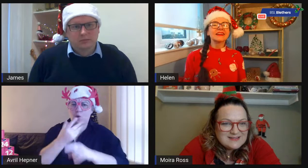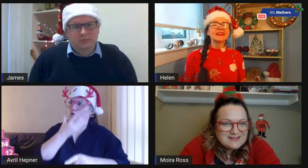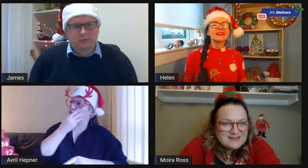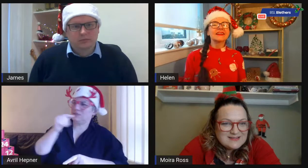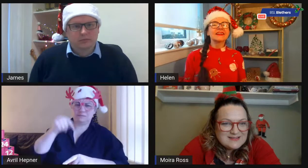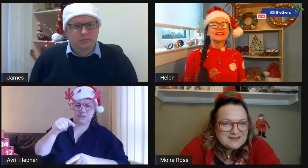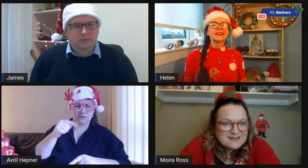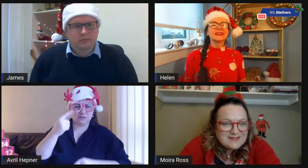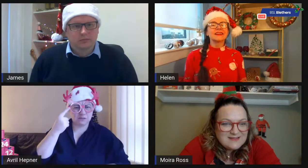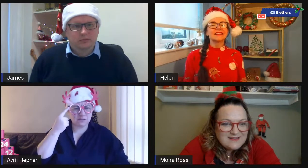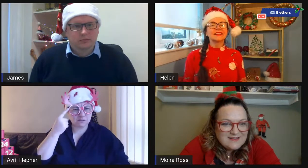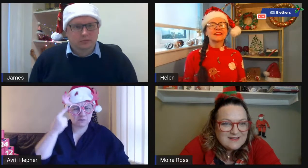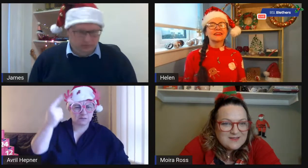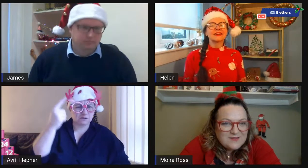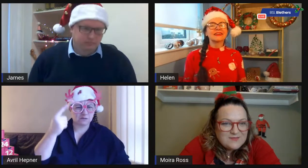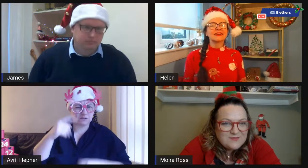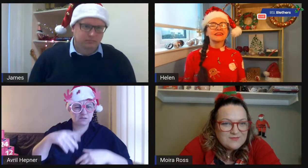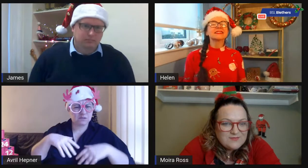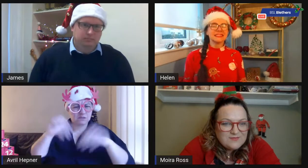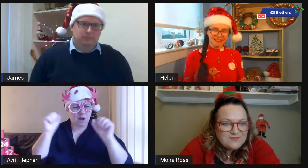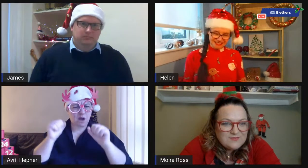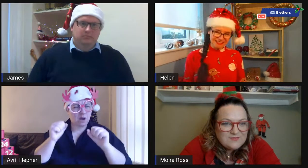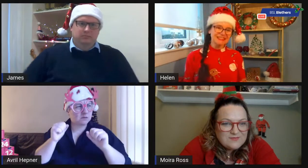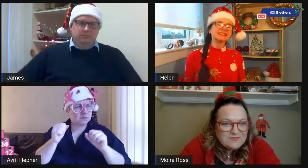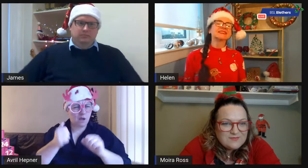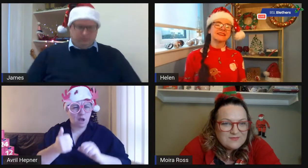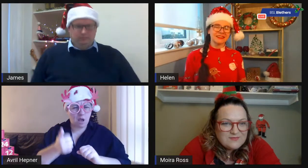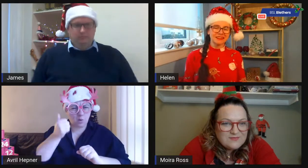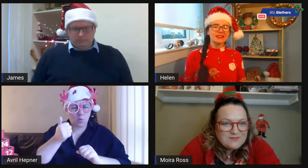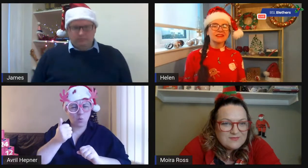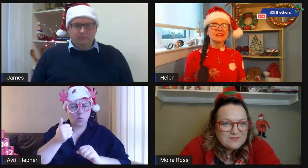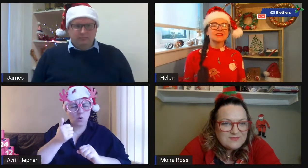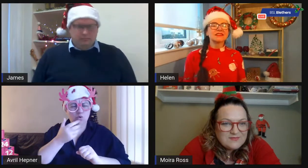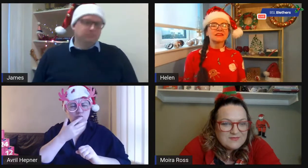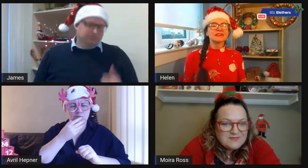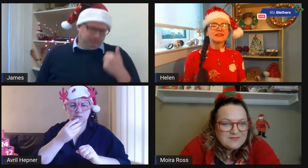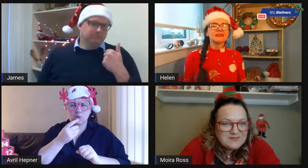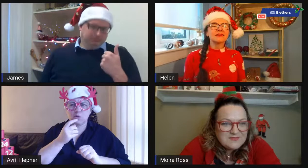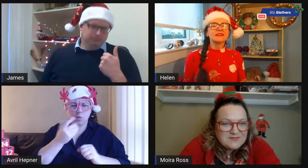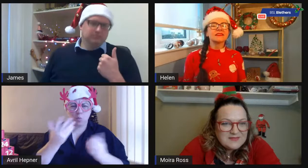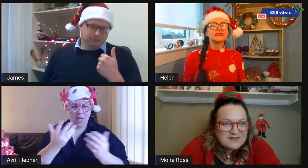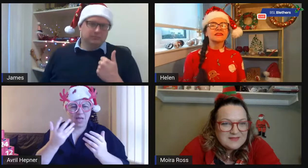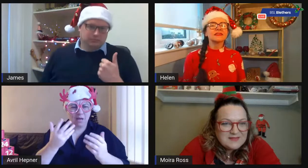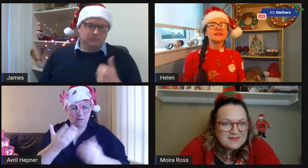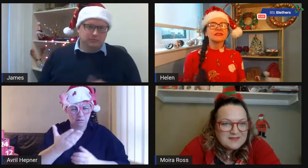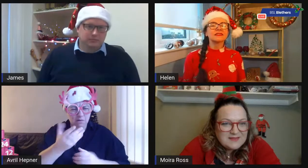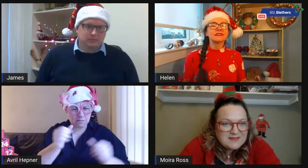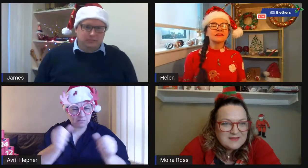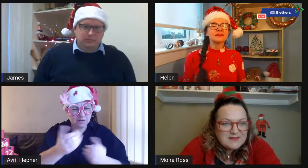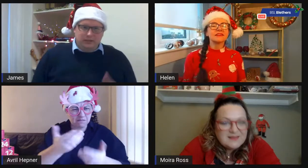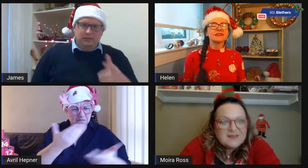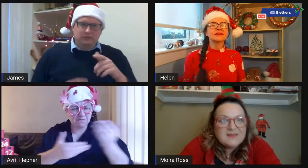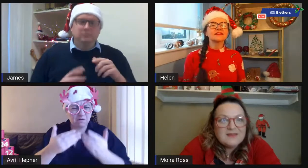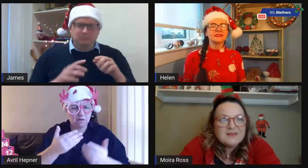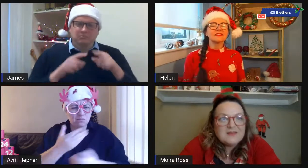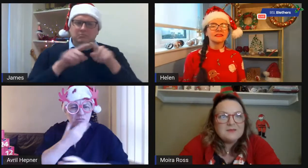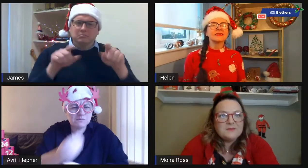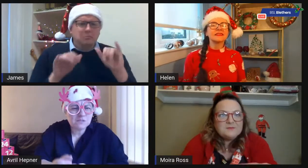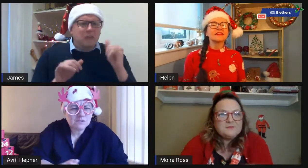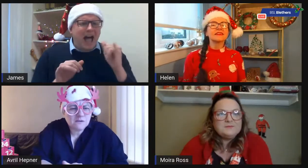talk a little about the history of Christmas and give us some insight into that. Where did Christmas start? How did it come about? Where are